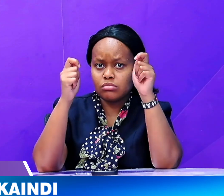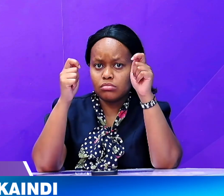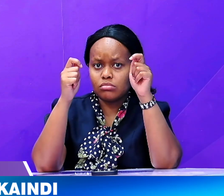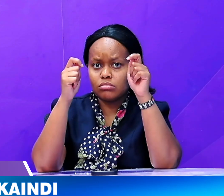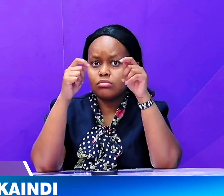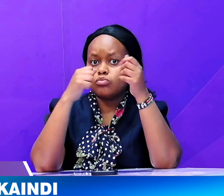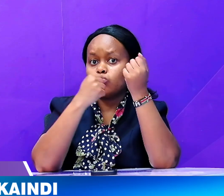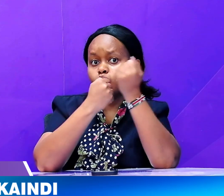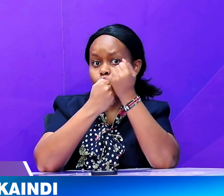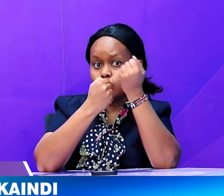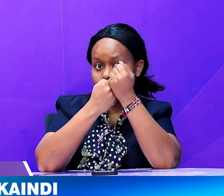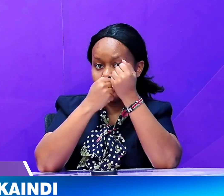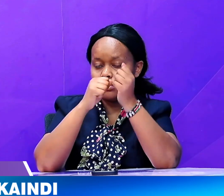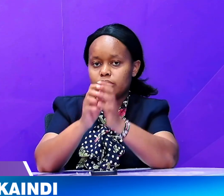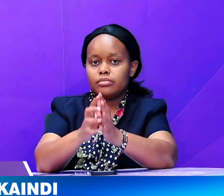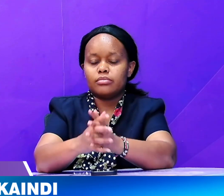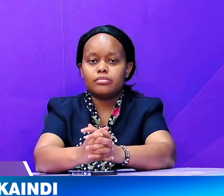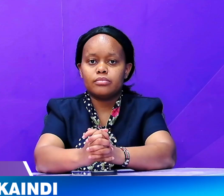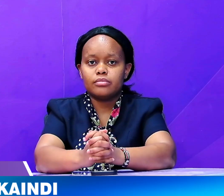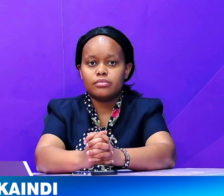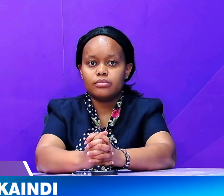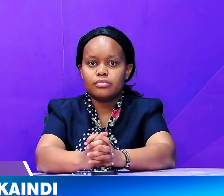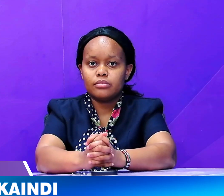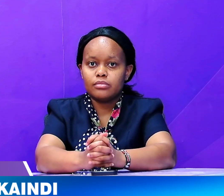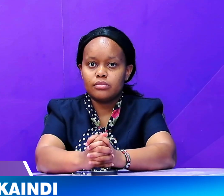and post-incident support.